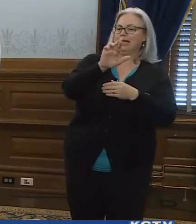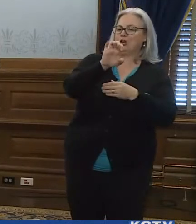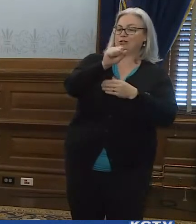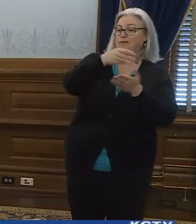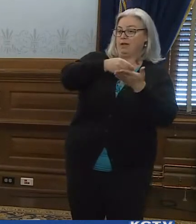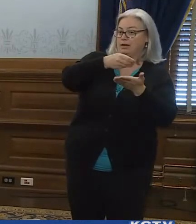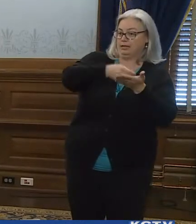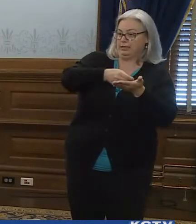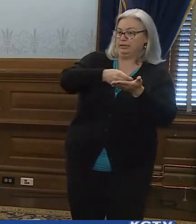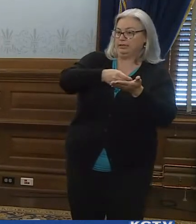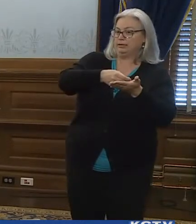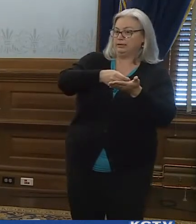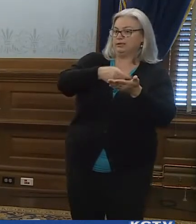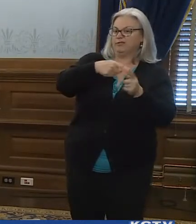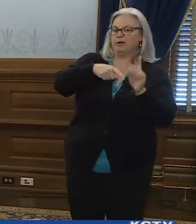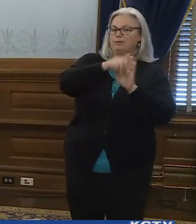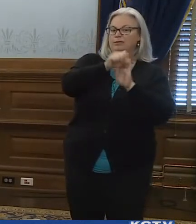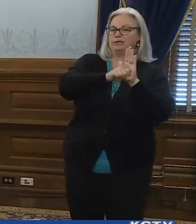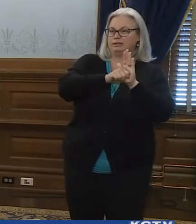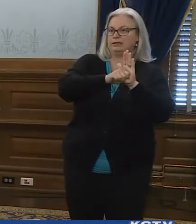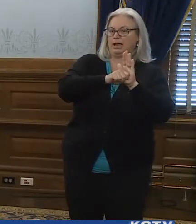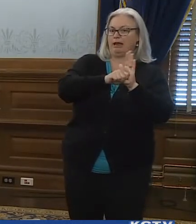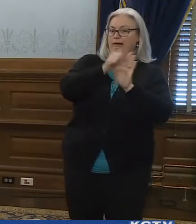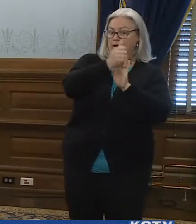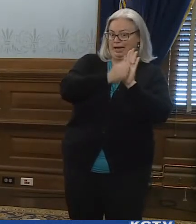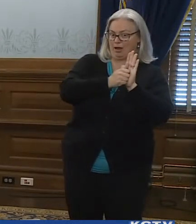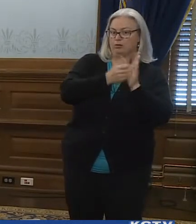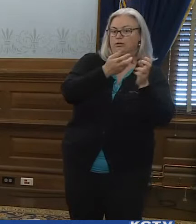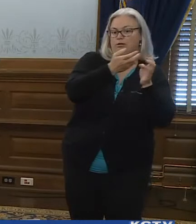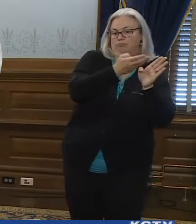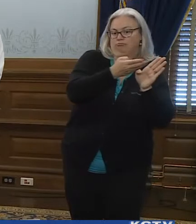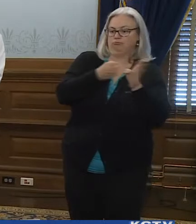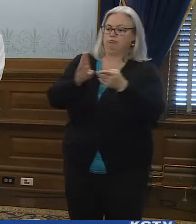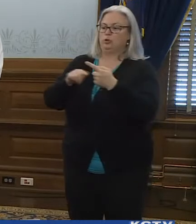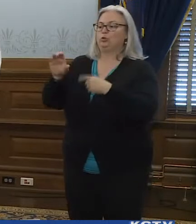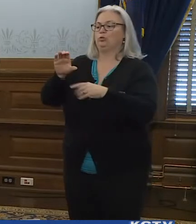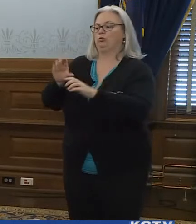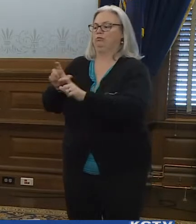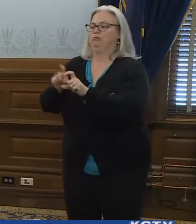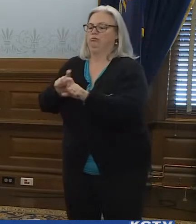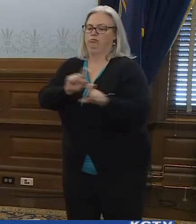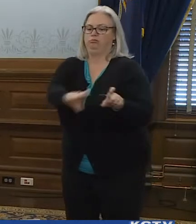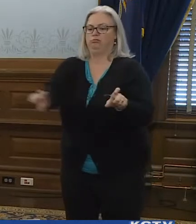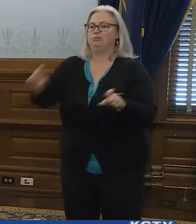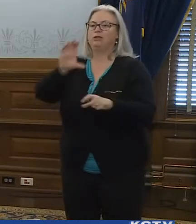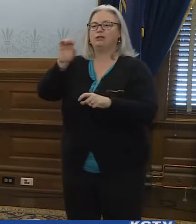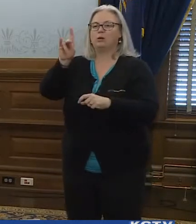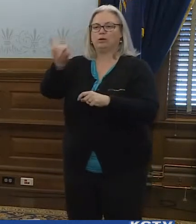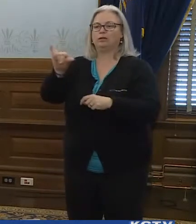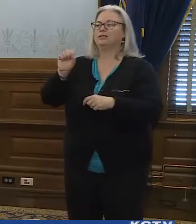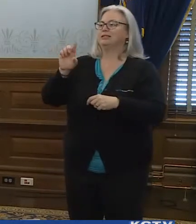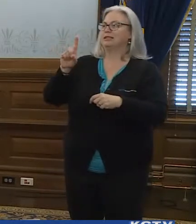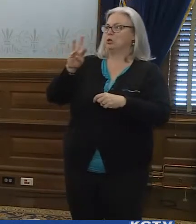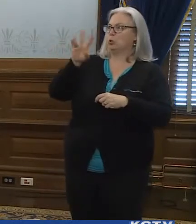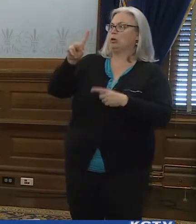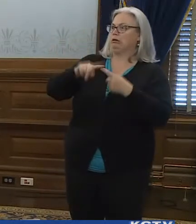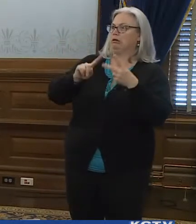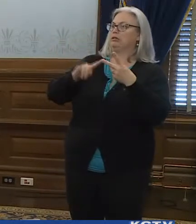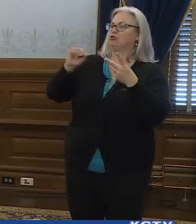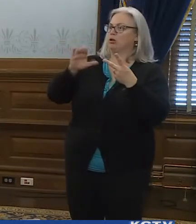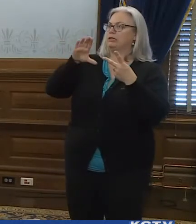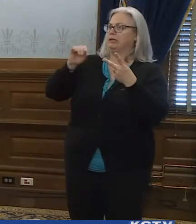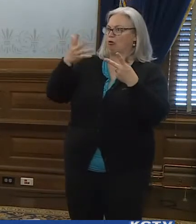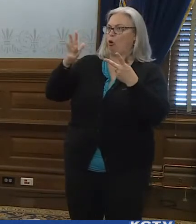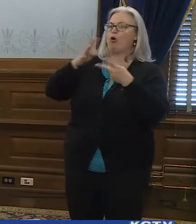funding from the state account into our county accounts. It's Sedgwick County and Johnson County